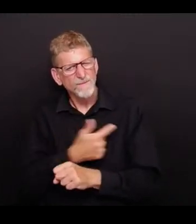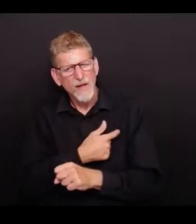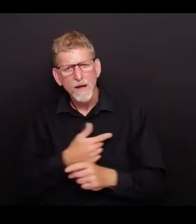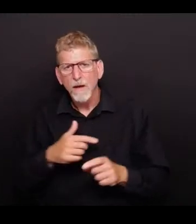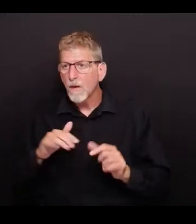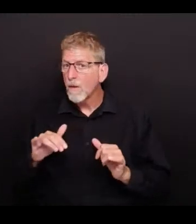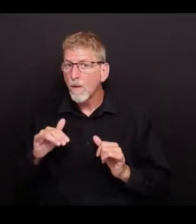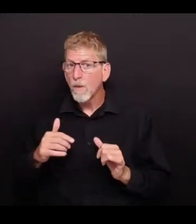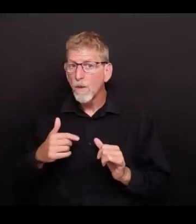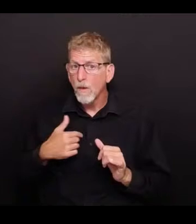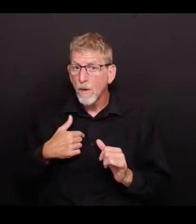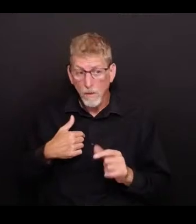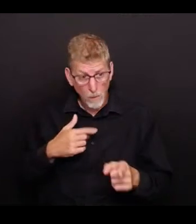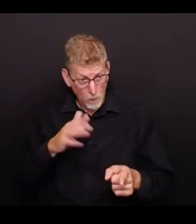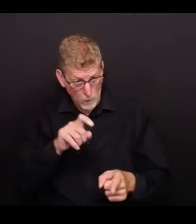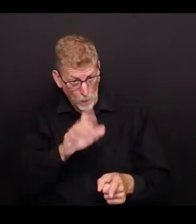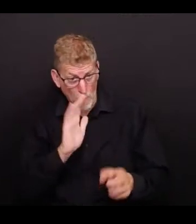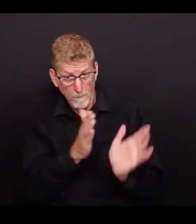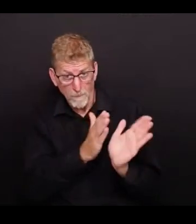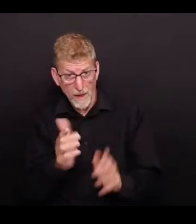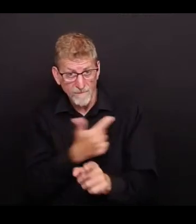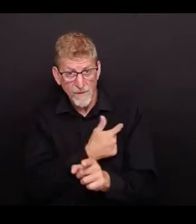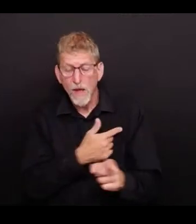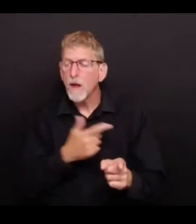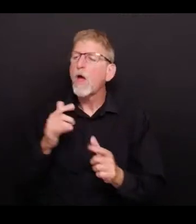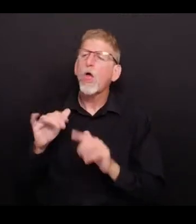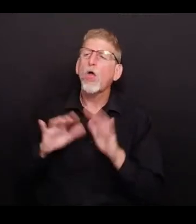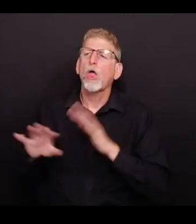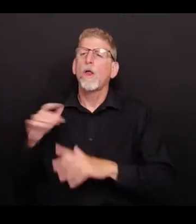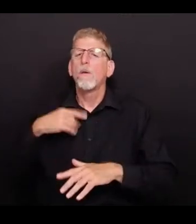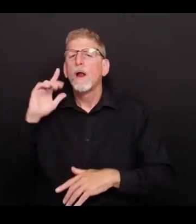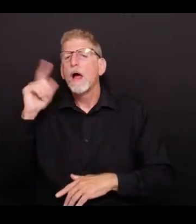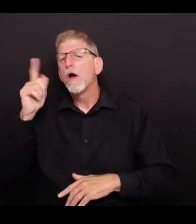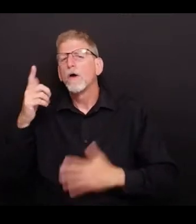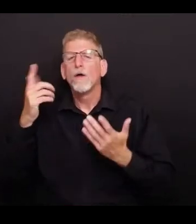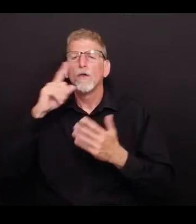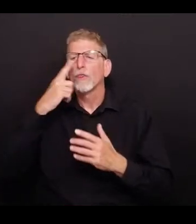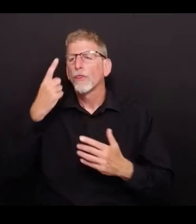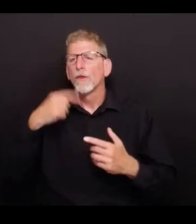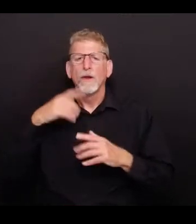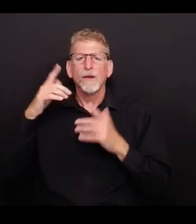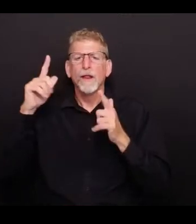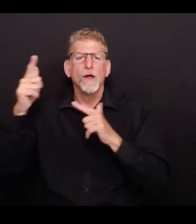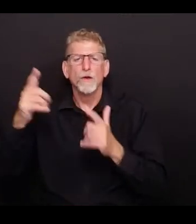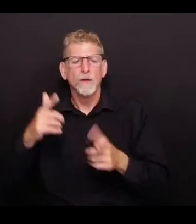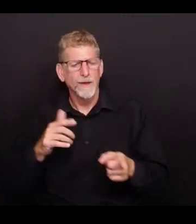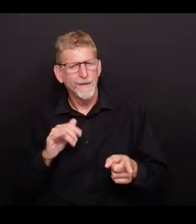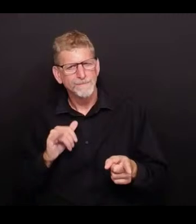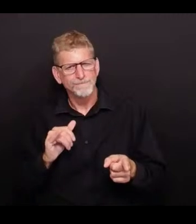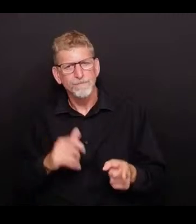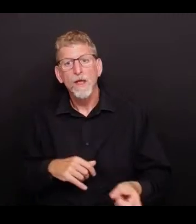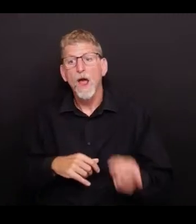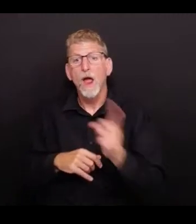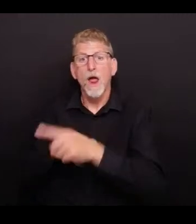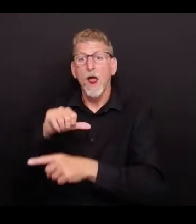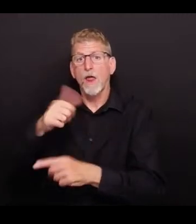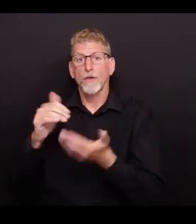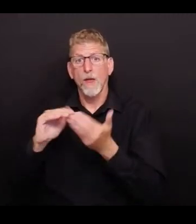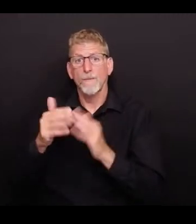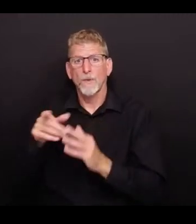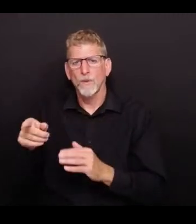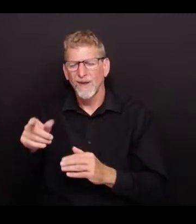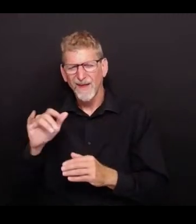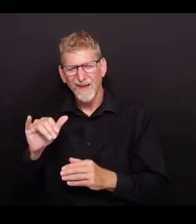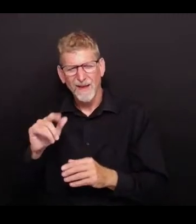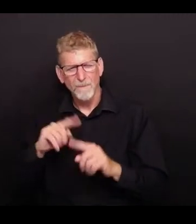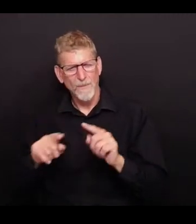of were kind of planning on that, and we're actively seeking out and weren't as tuned in as other communities as I think. So I think that's